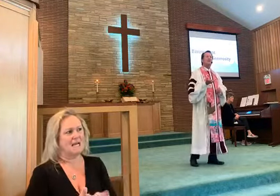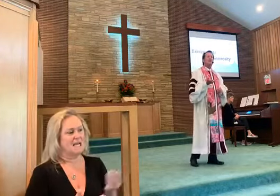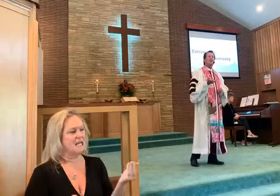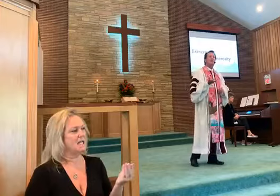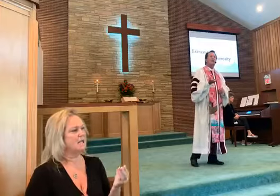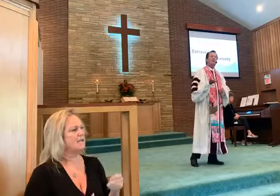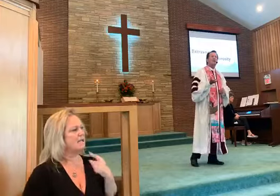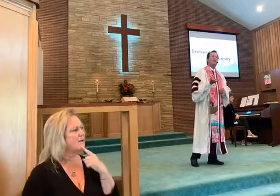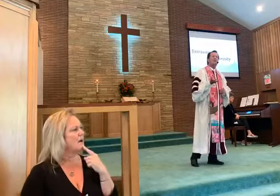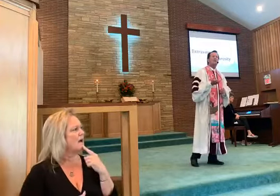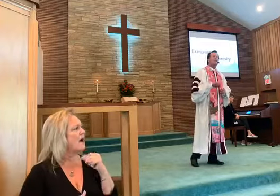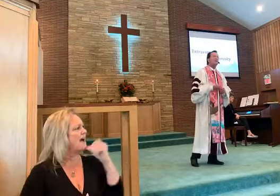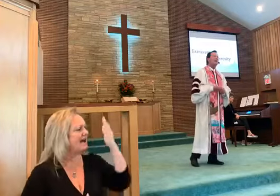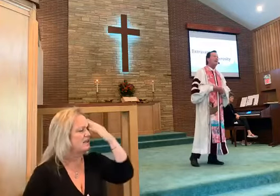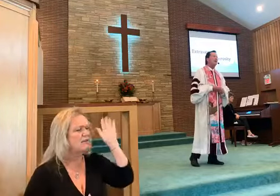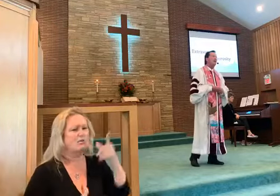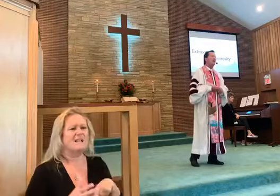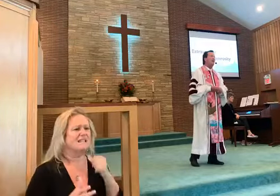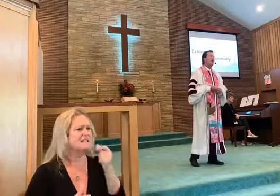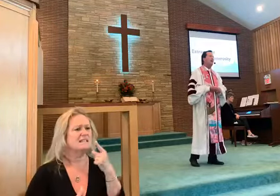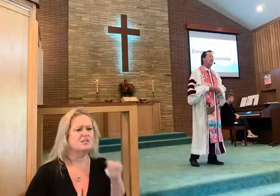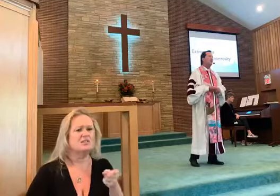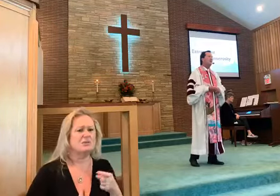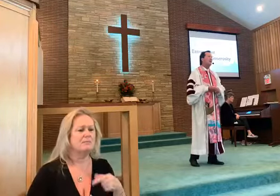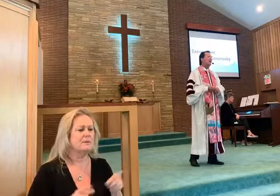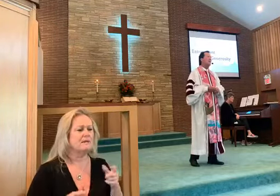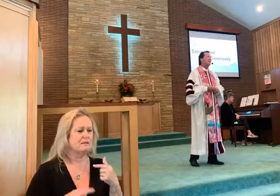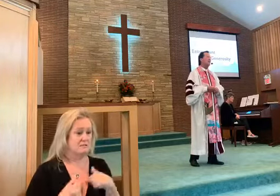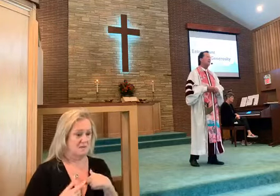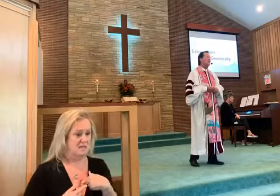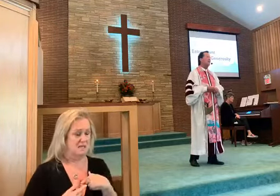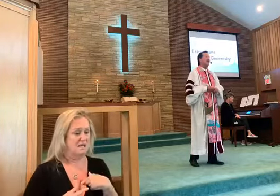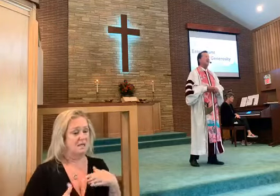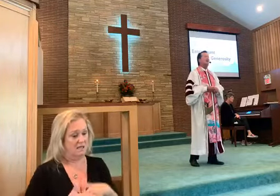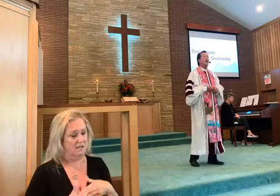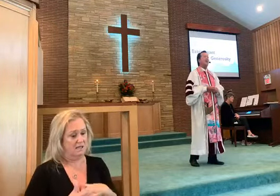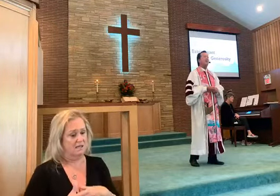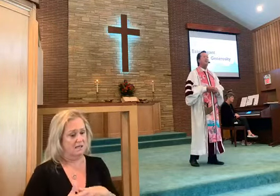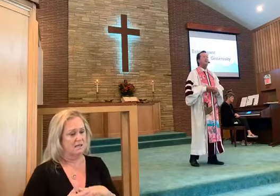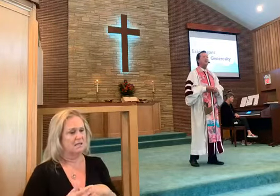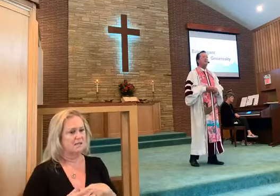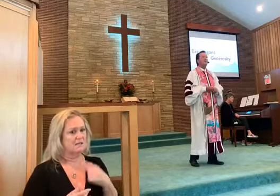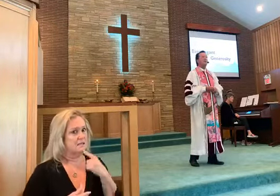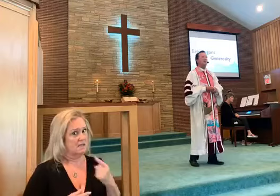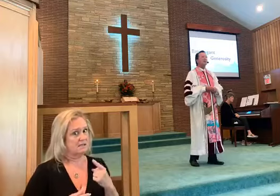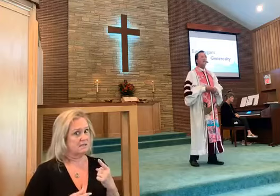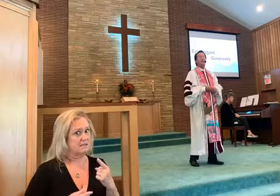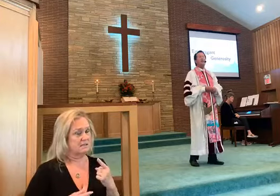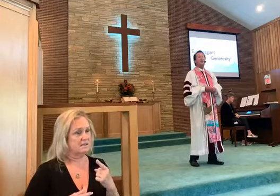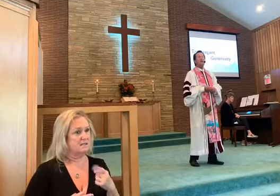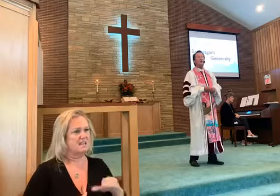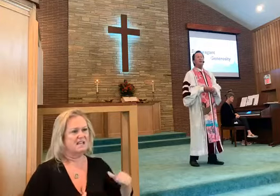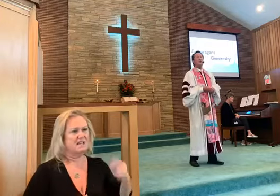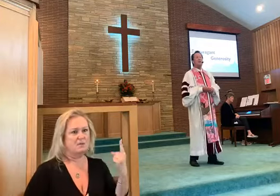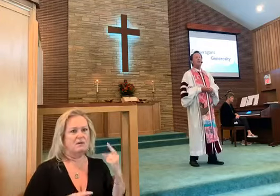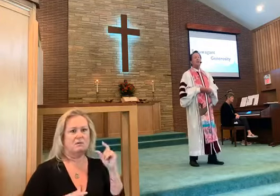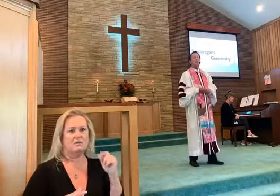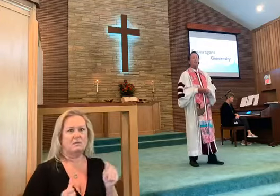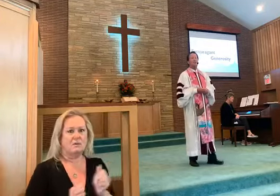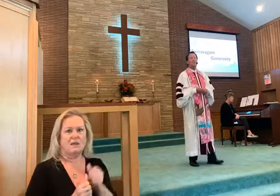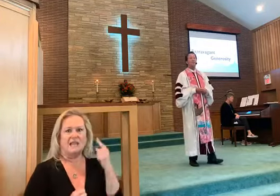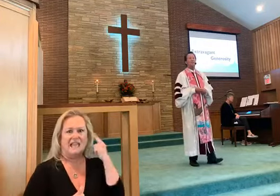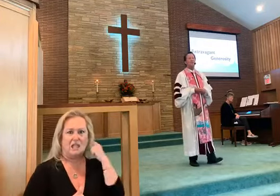says to you, but I guess to me it once again cries out that anyone with ears to